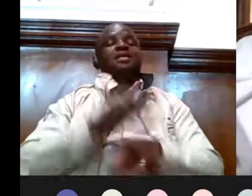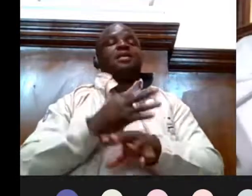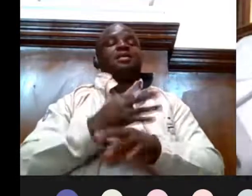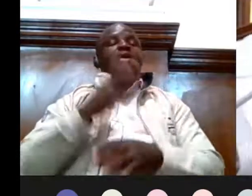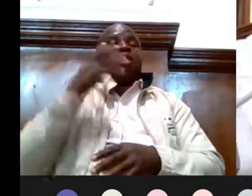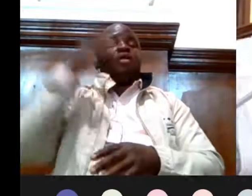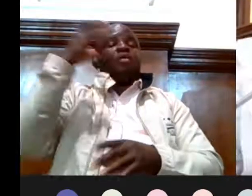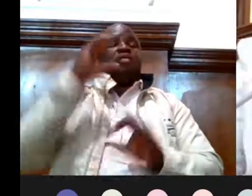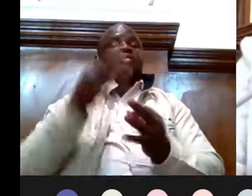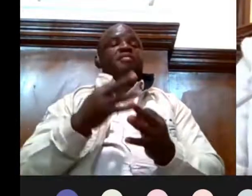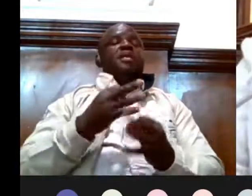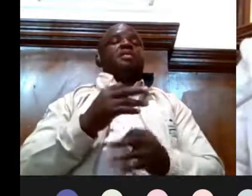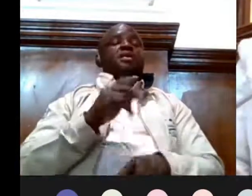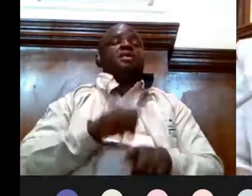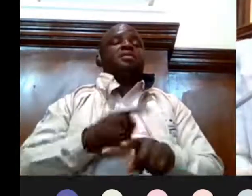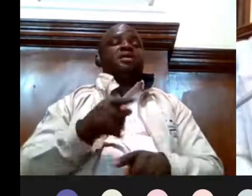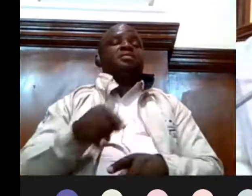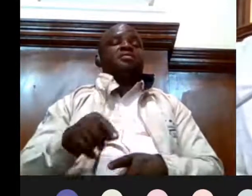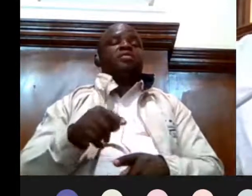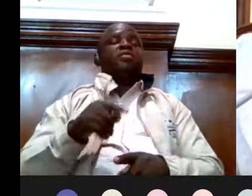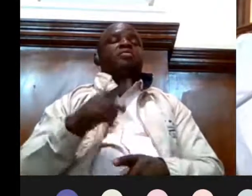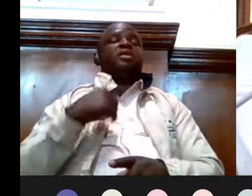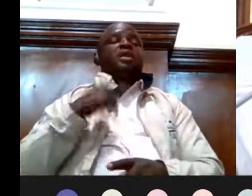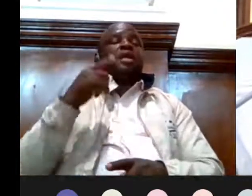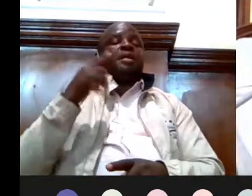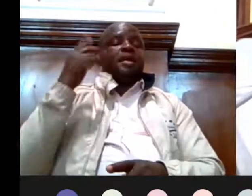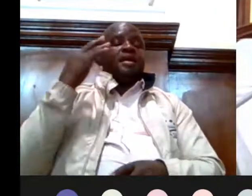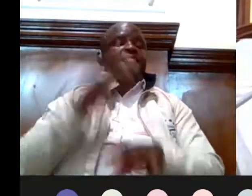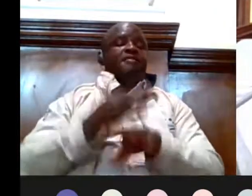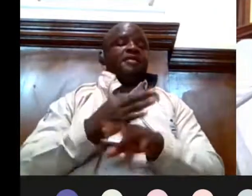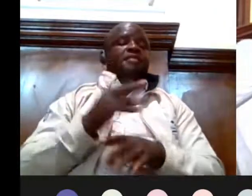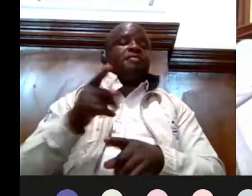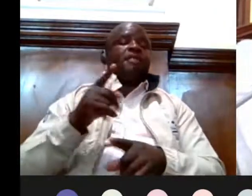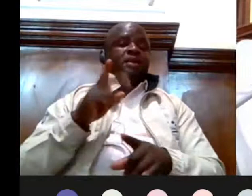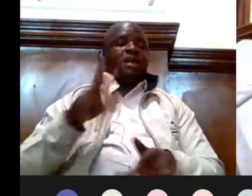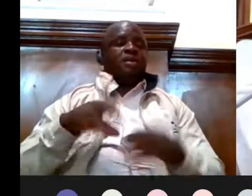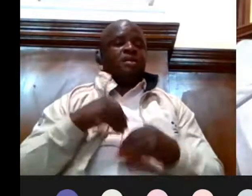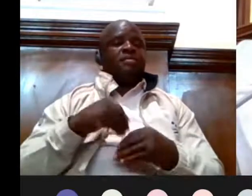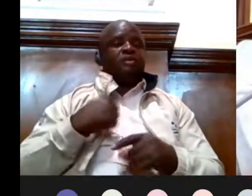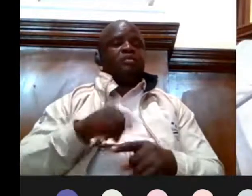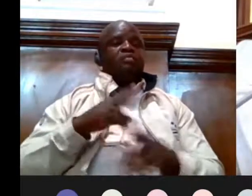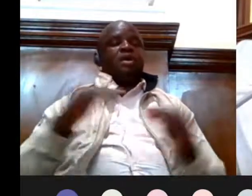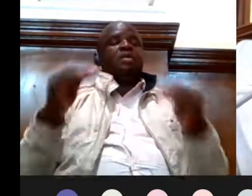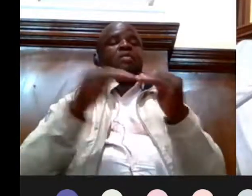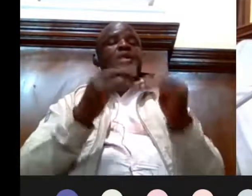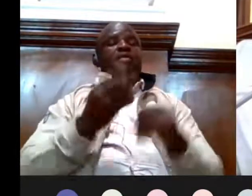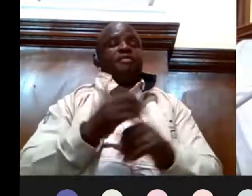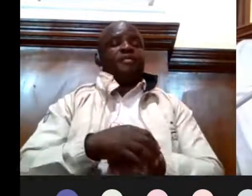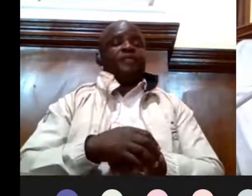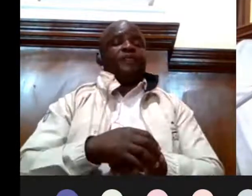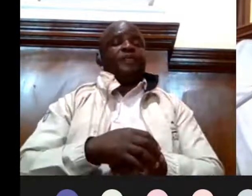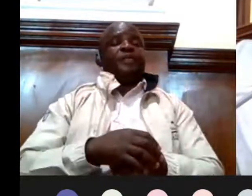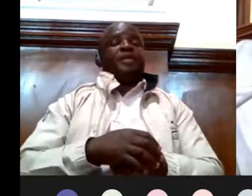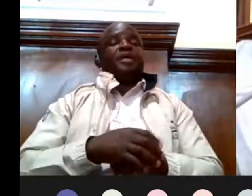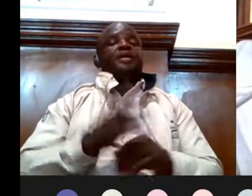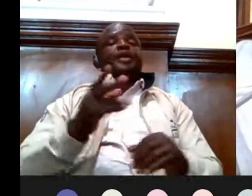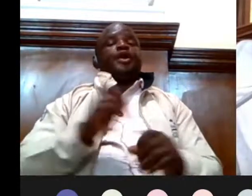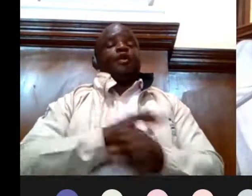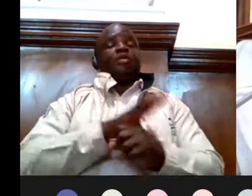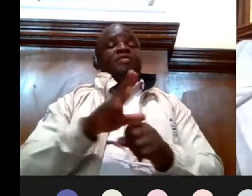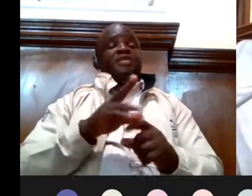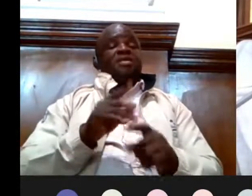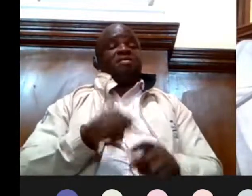some point, they must forget that we are all equal. The ongoing COVID-19 pandemic has